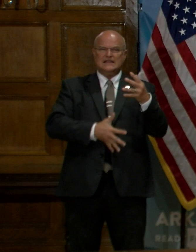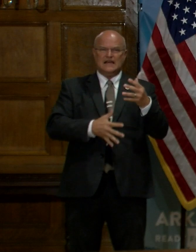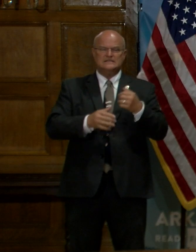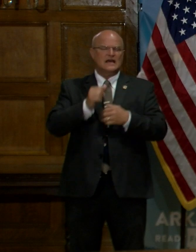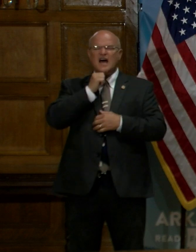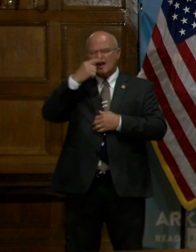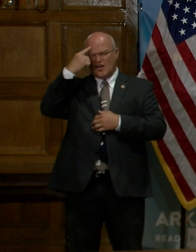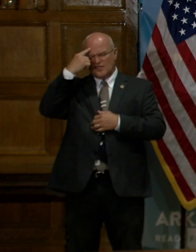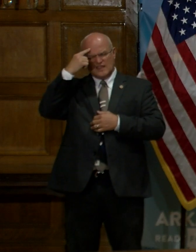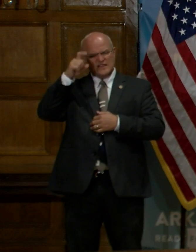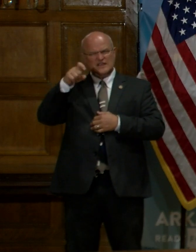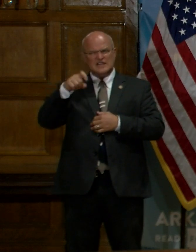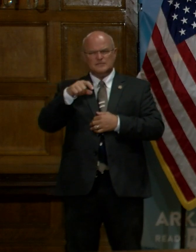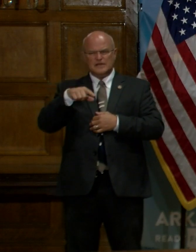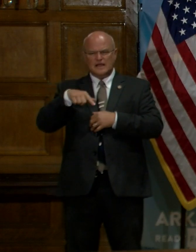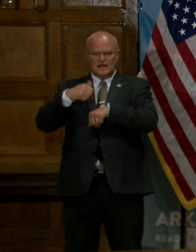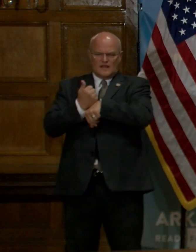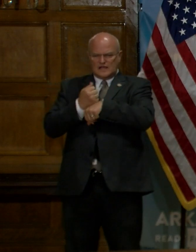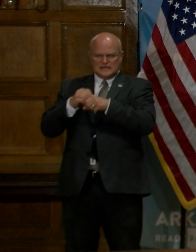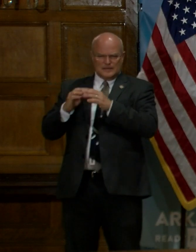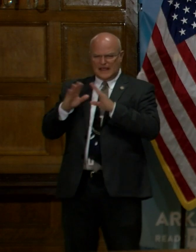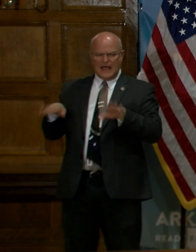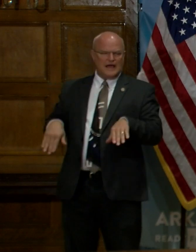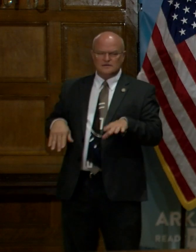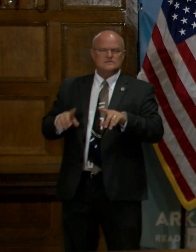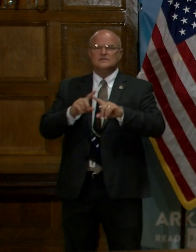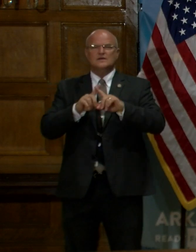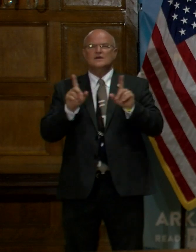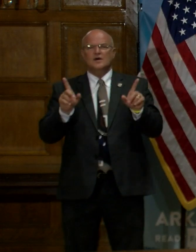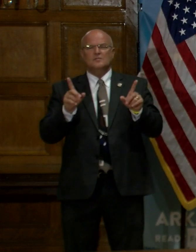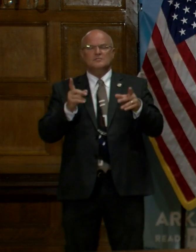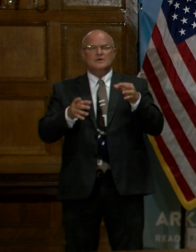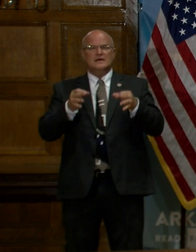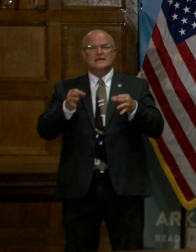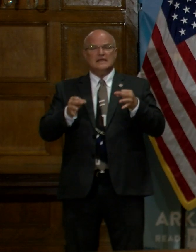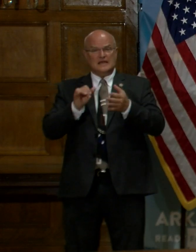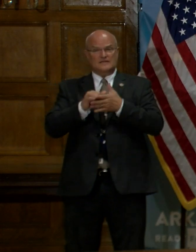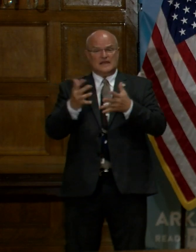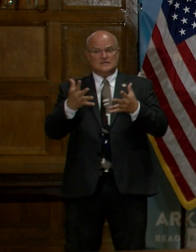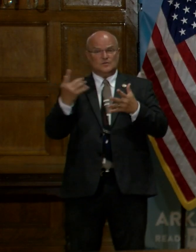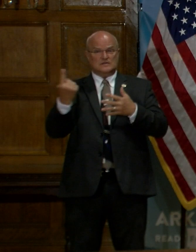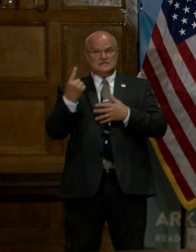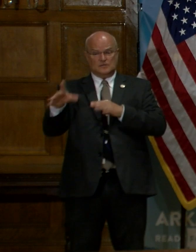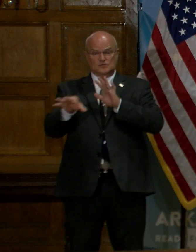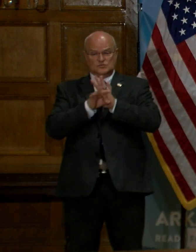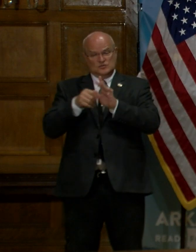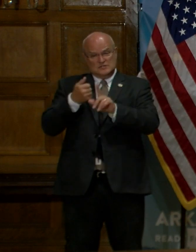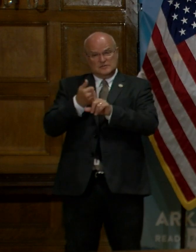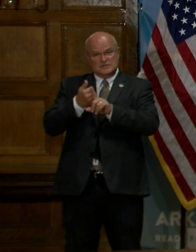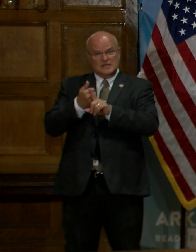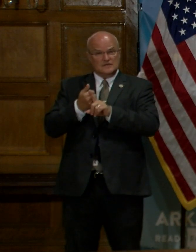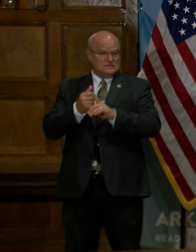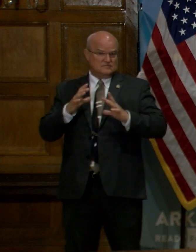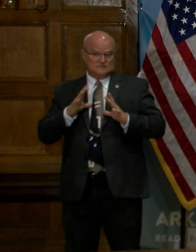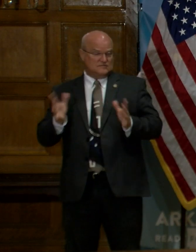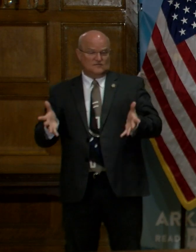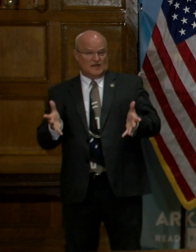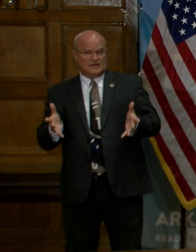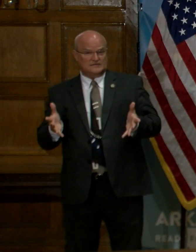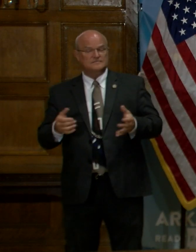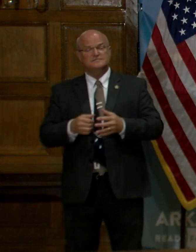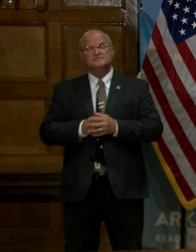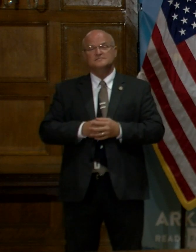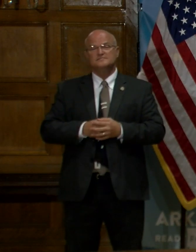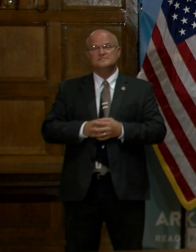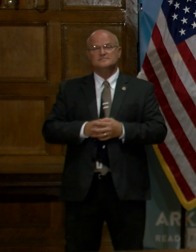don't think we have to be locked up in the house, but if that's what someone chooses, then that's certainly going to be a public